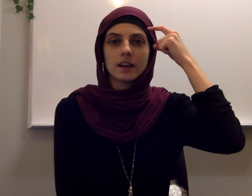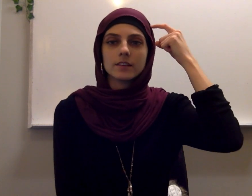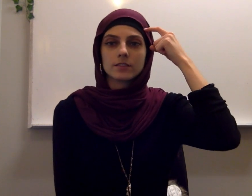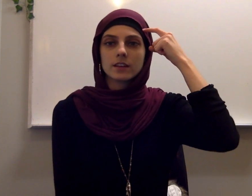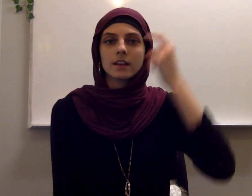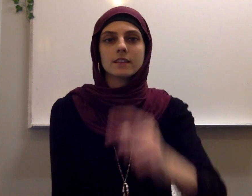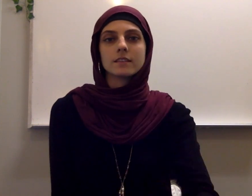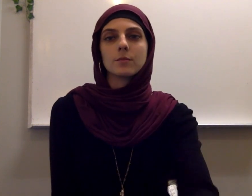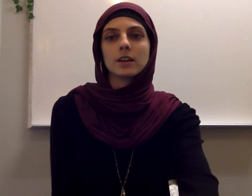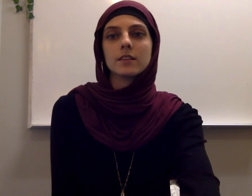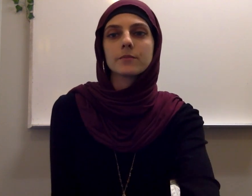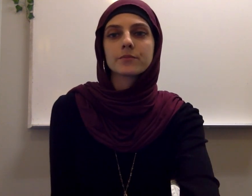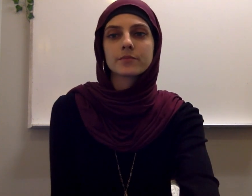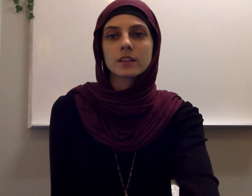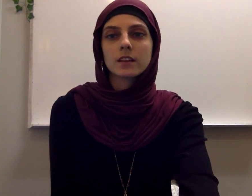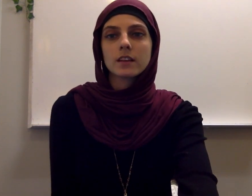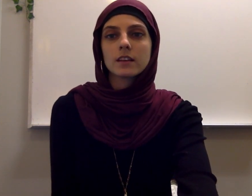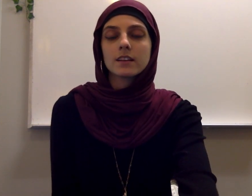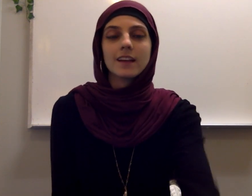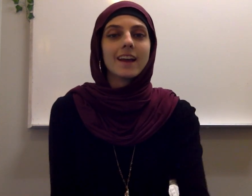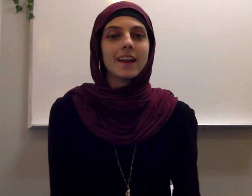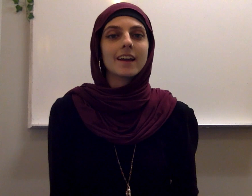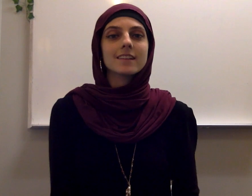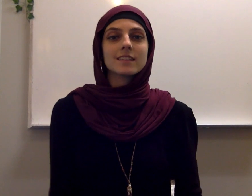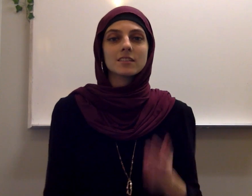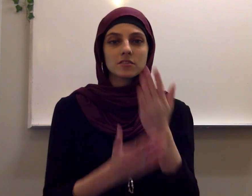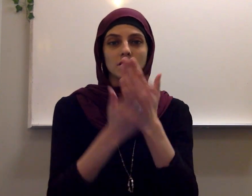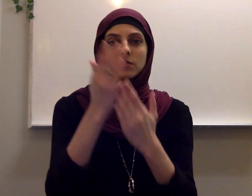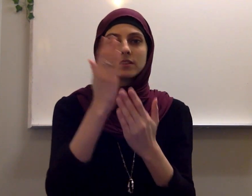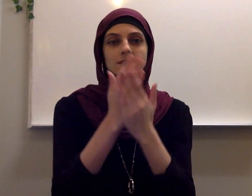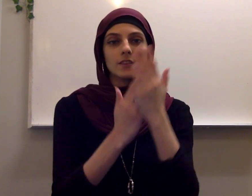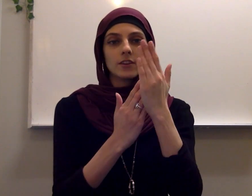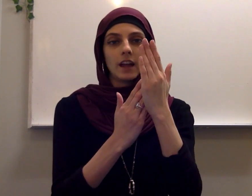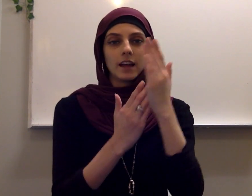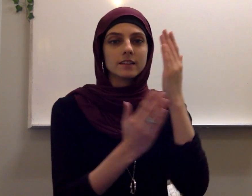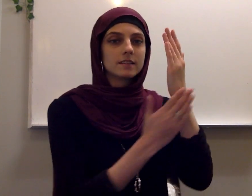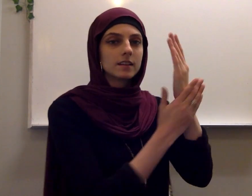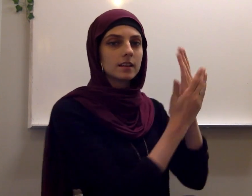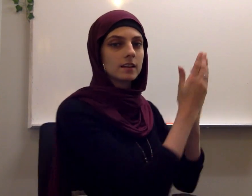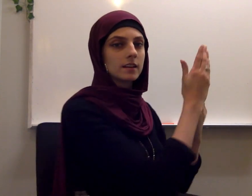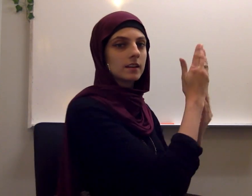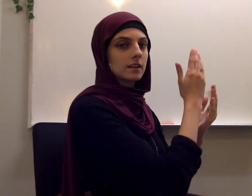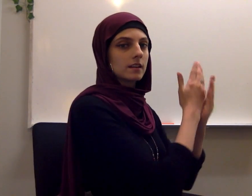is the same sign. Hand. So it's the sign for hands.